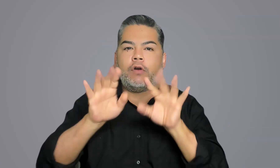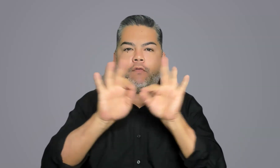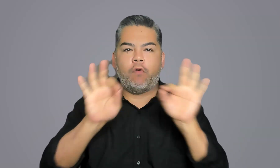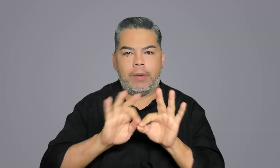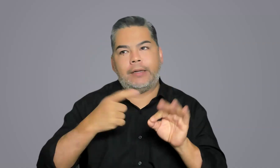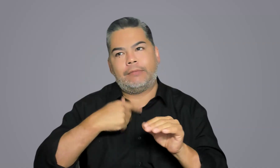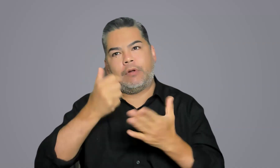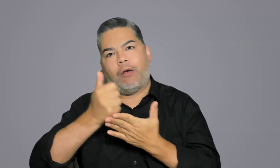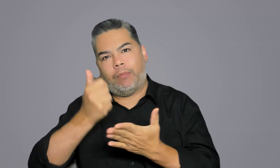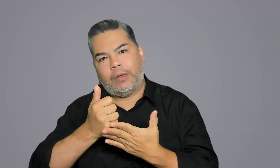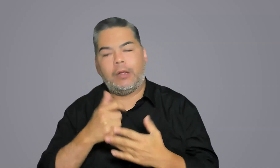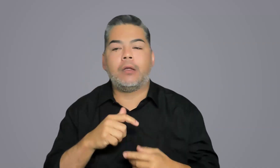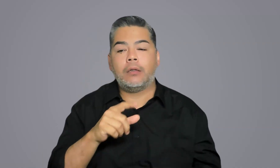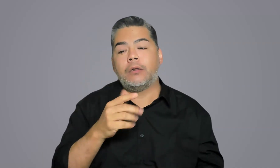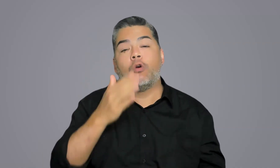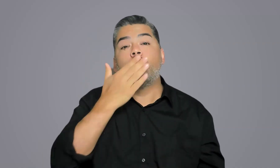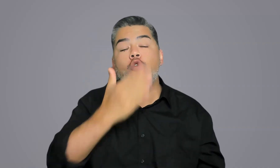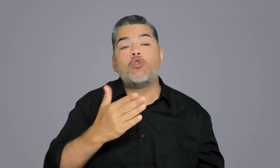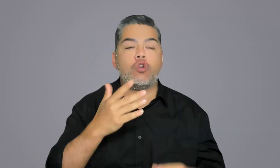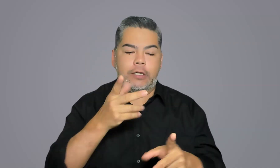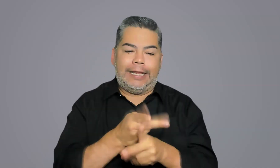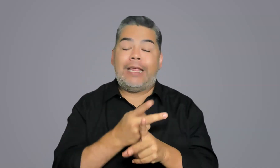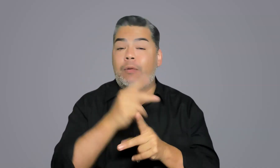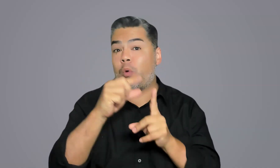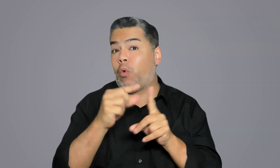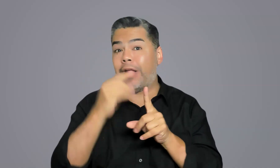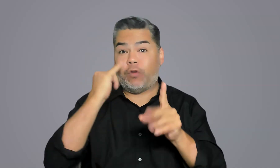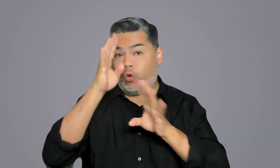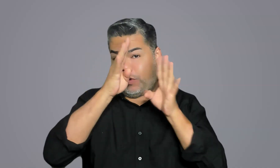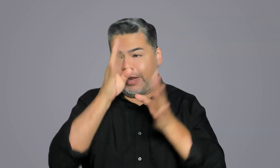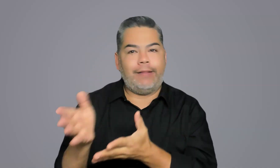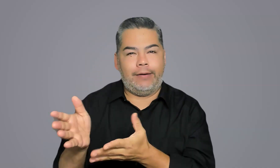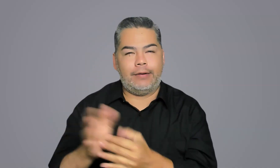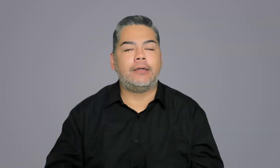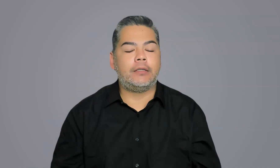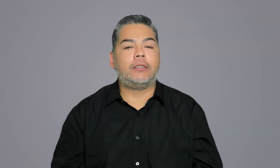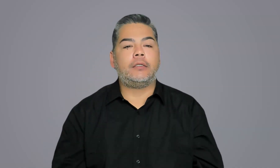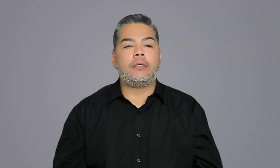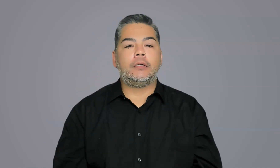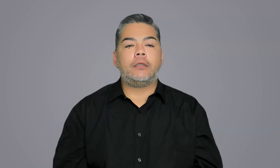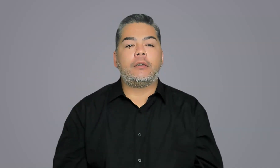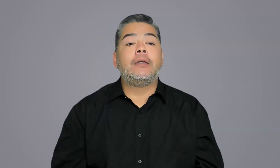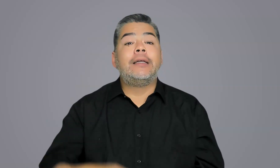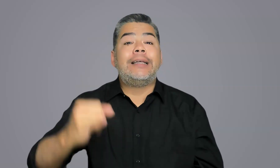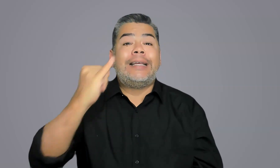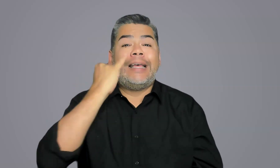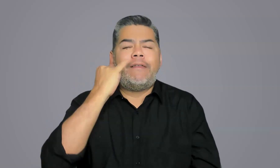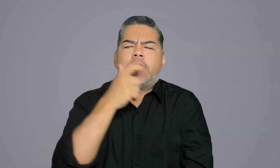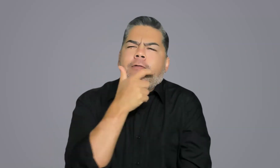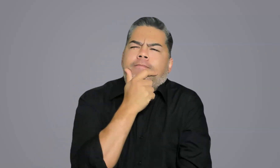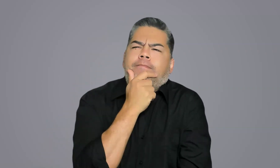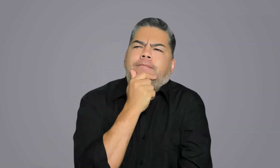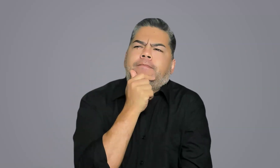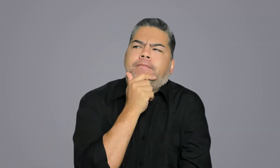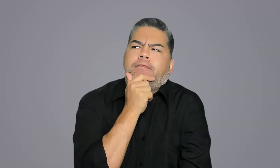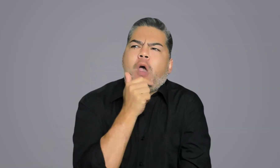beneficial, so it's always better to keep it in Word if you've created it there. If you're in doubt about what document format to use, then